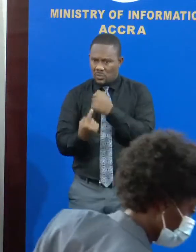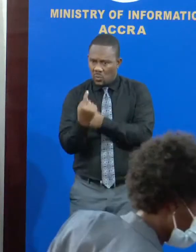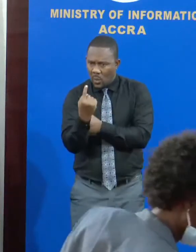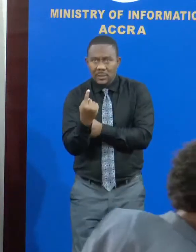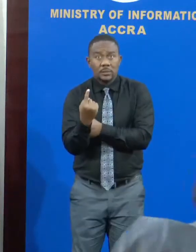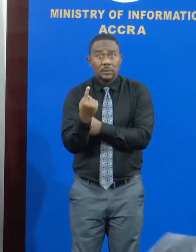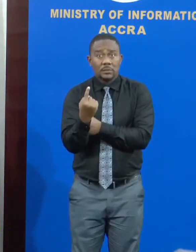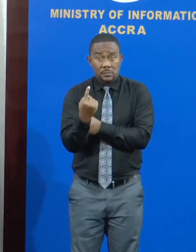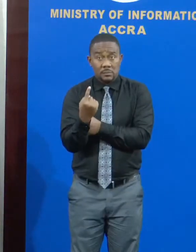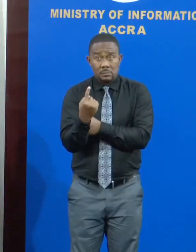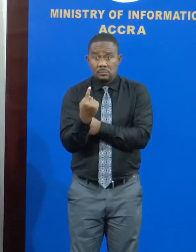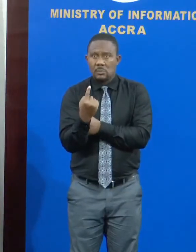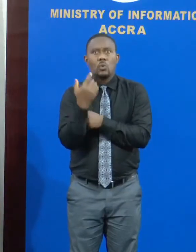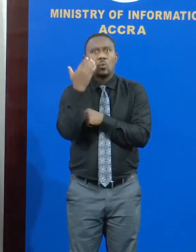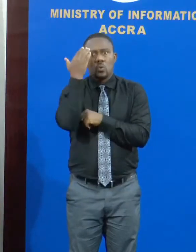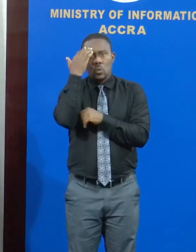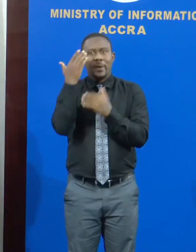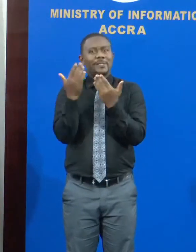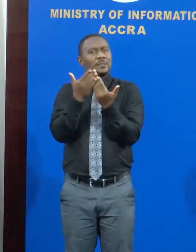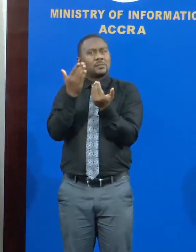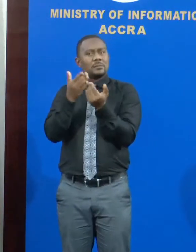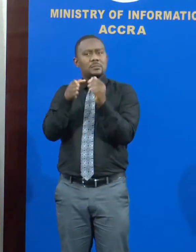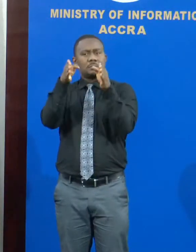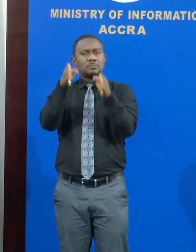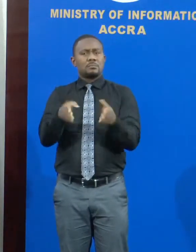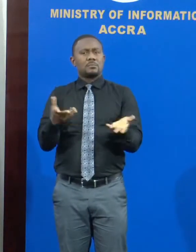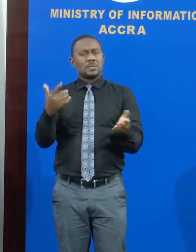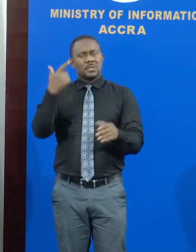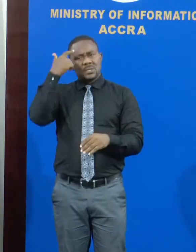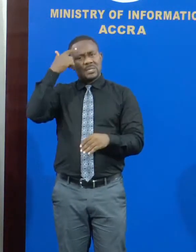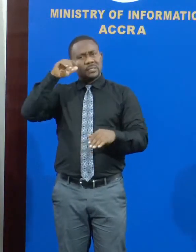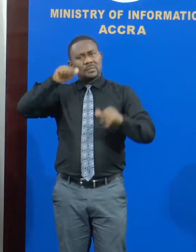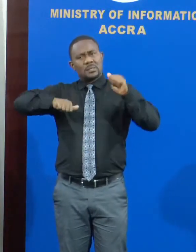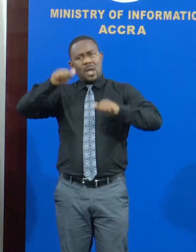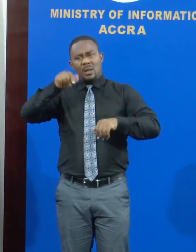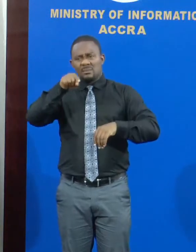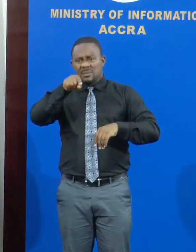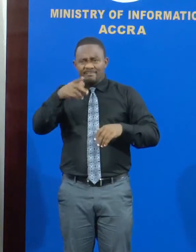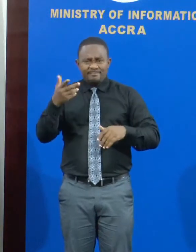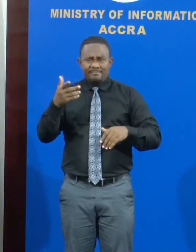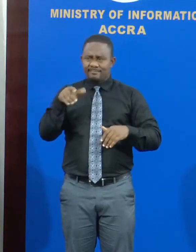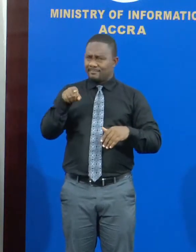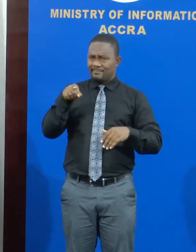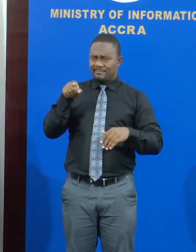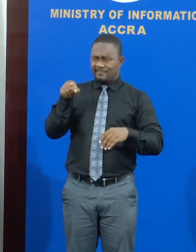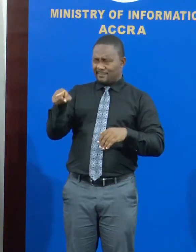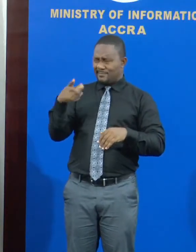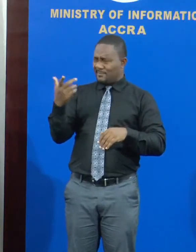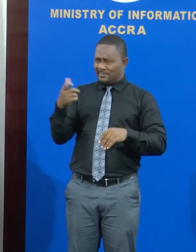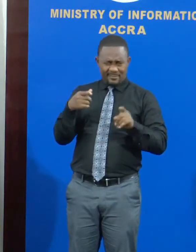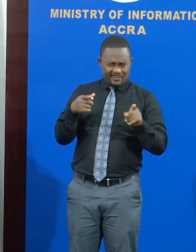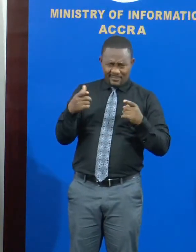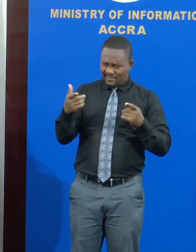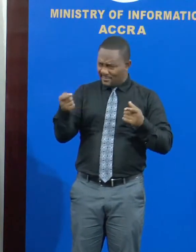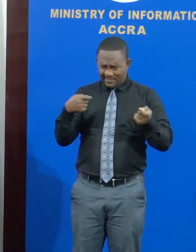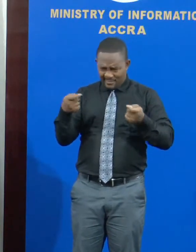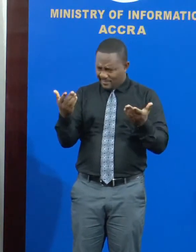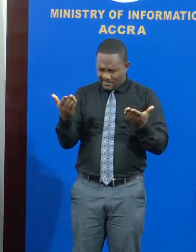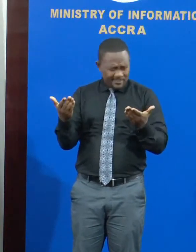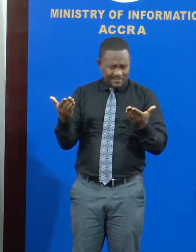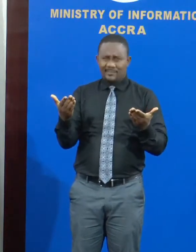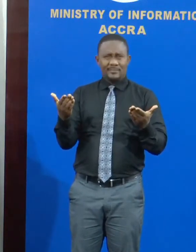truth, where there wouldn't be multiple identities where somebody comes to